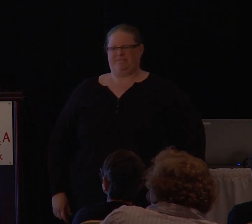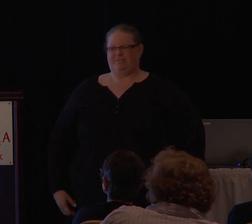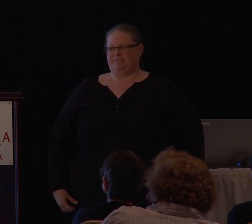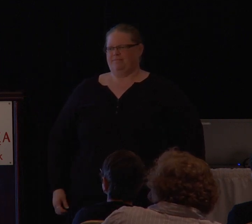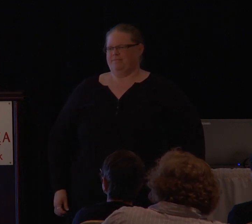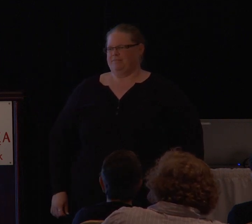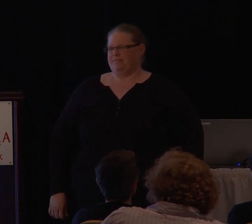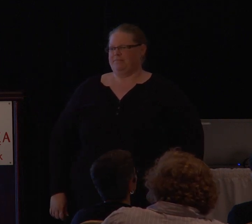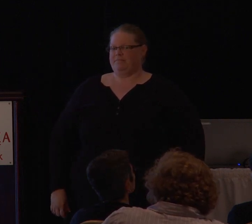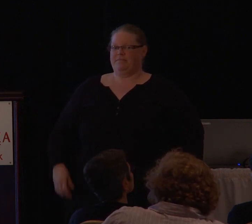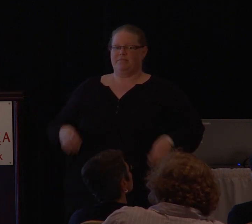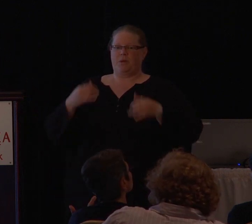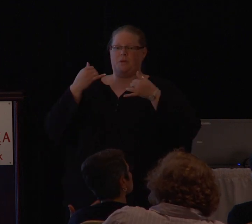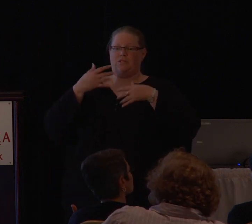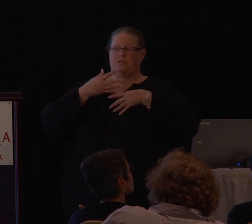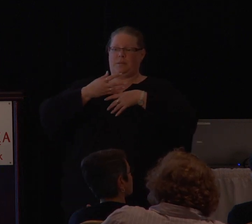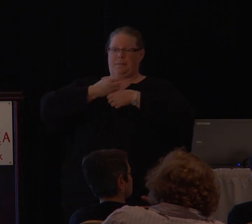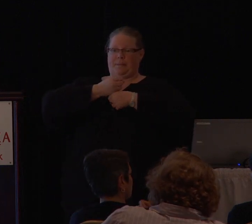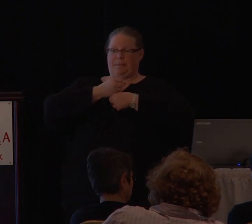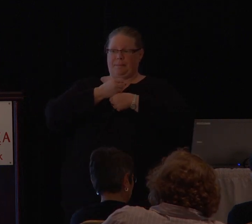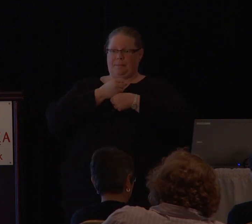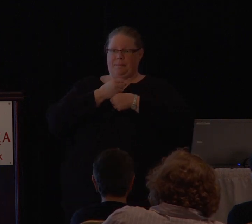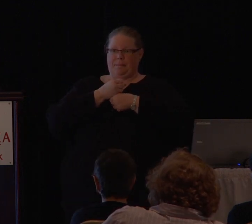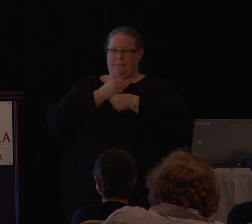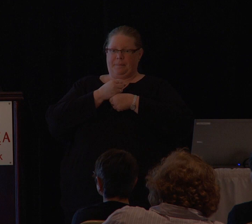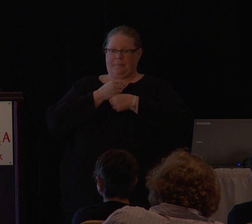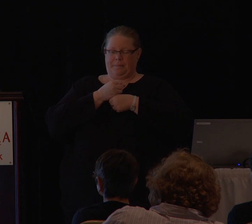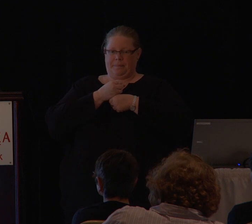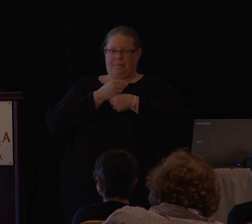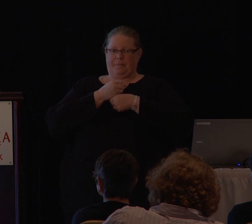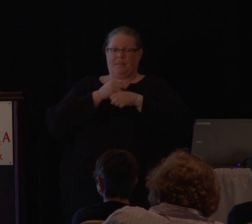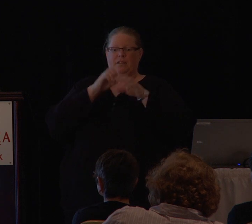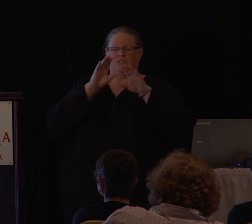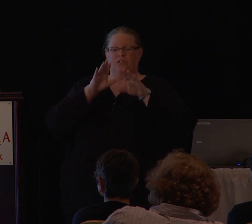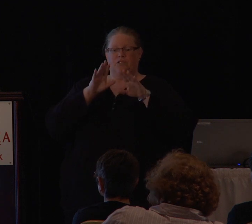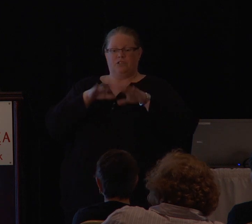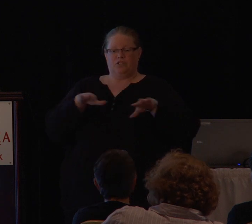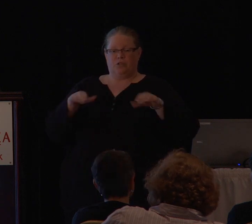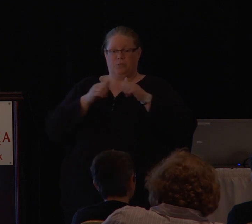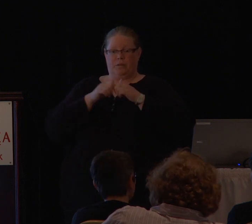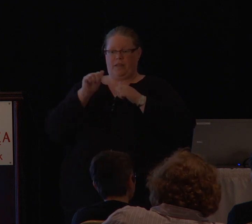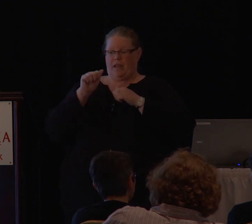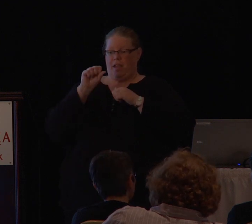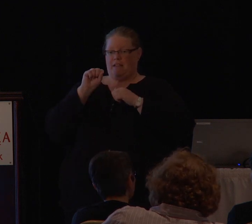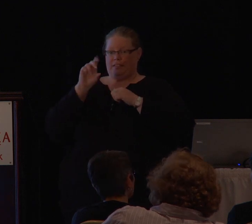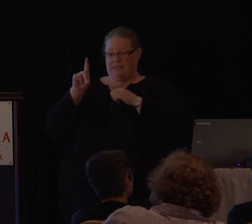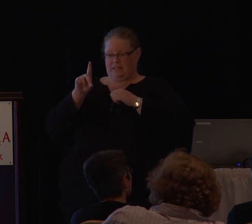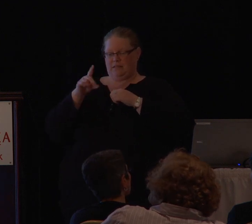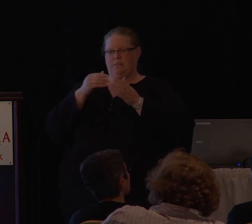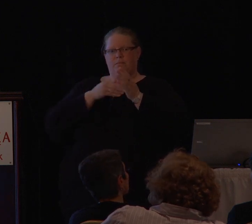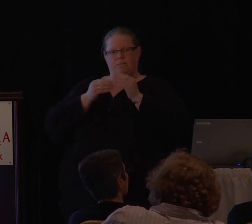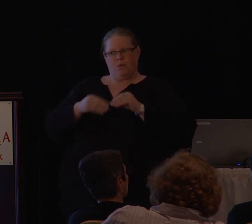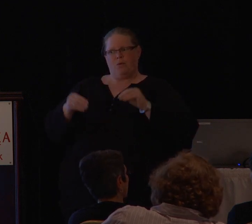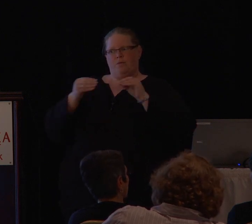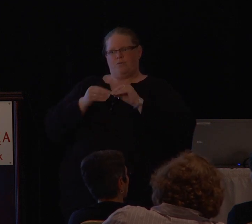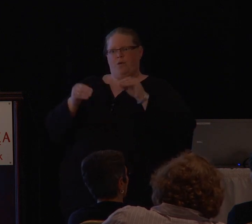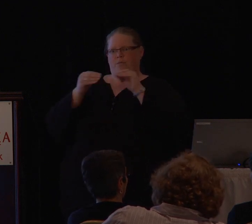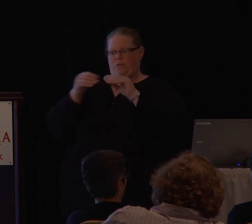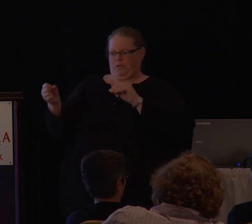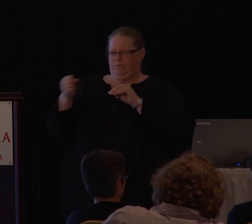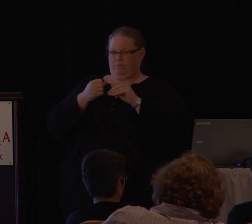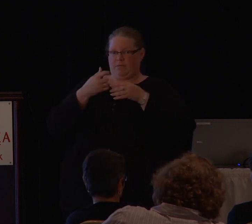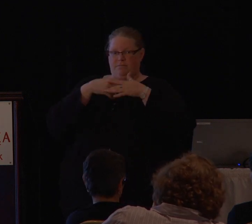And just to sum up, although children with ASD are increasingly being placed in mainstream classrooms, it